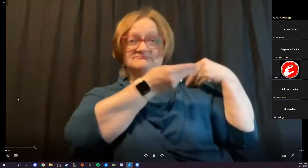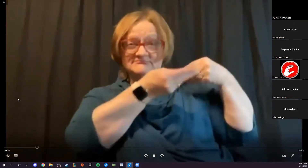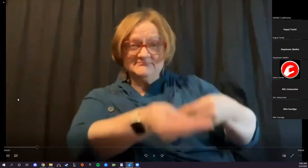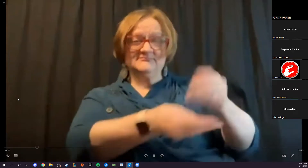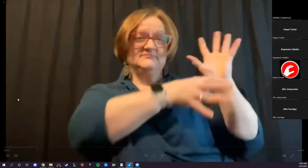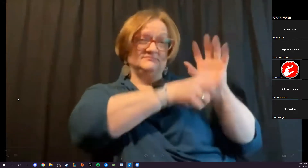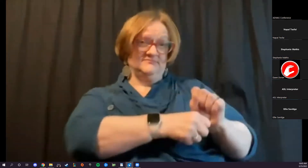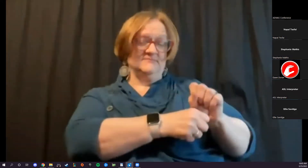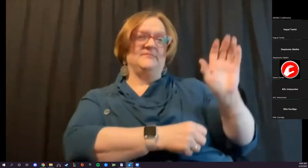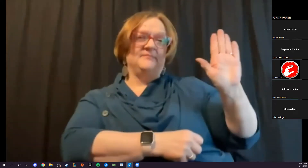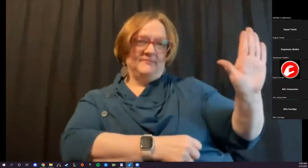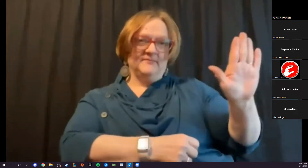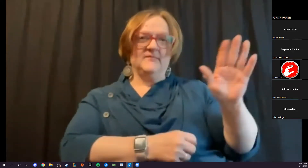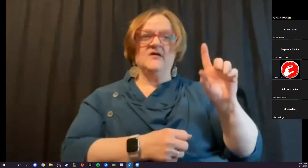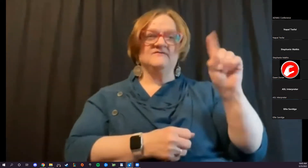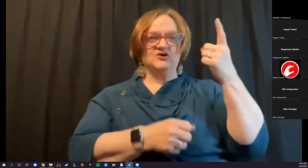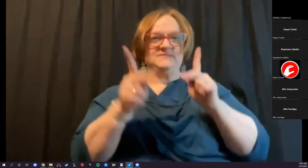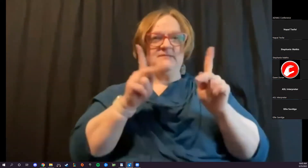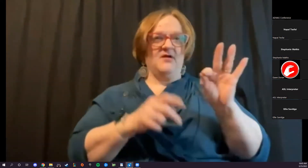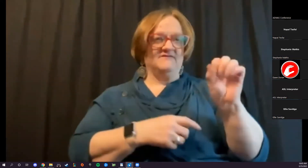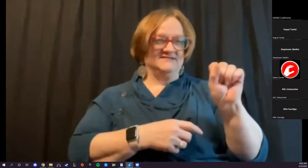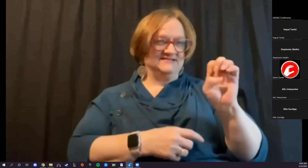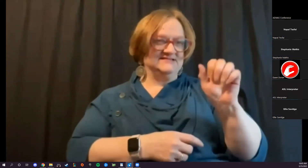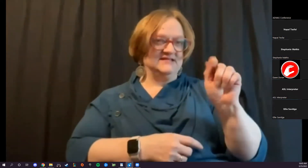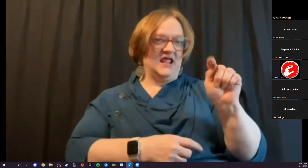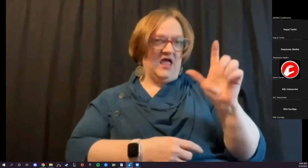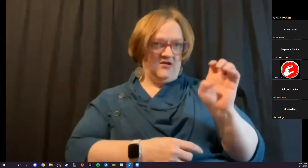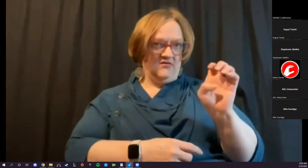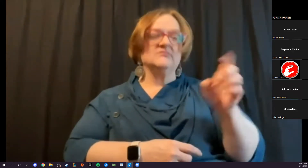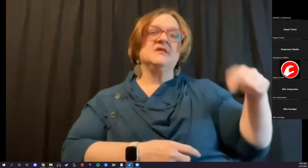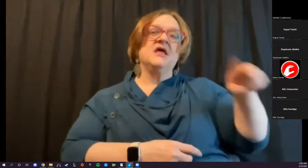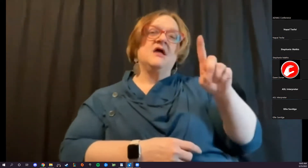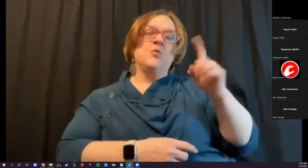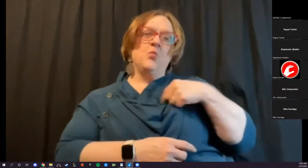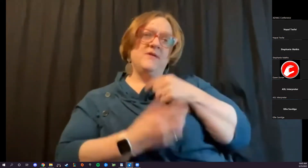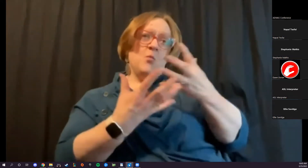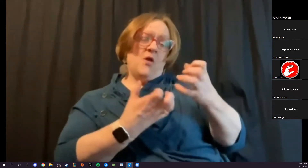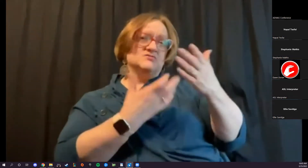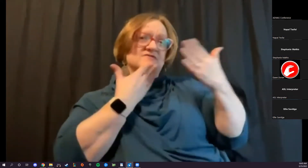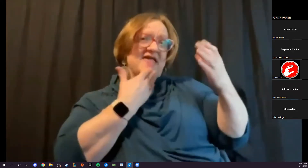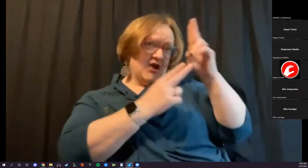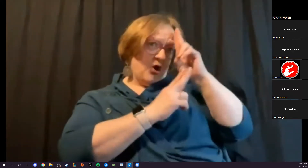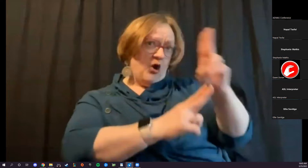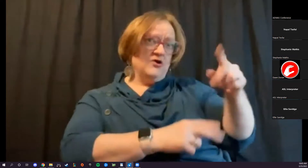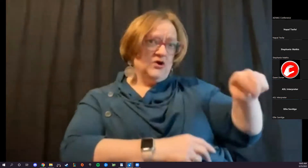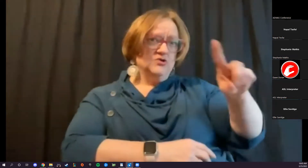We would like to acknowledge that we are on the traditional land of the first people of Seattle.